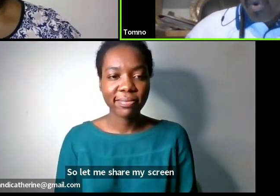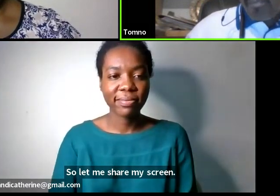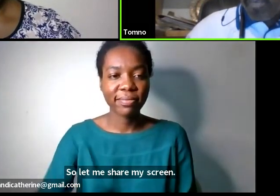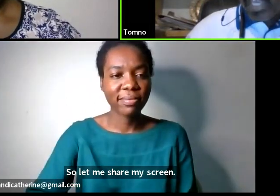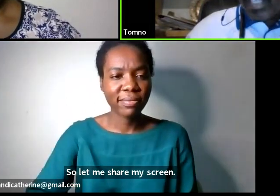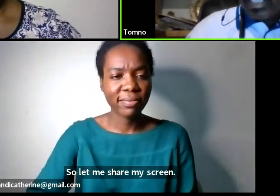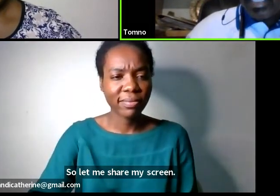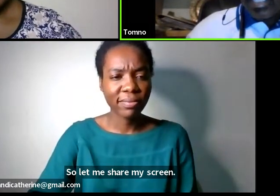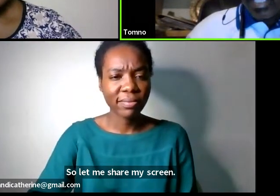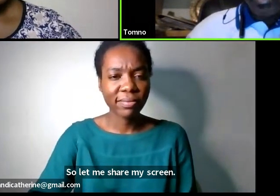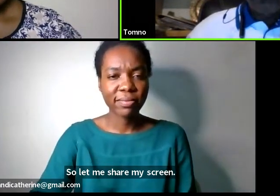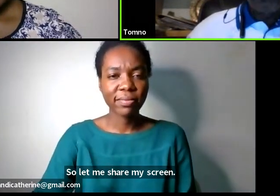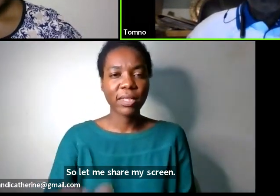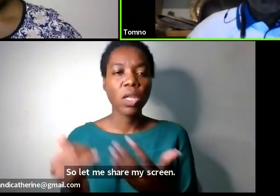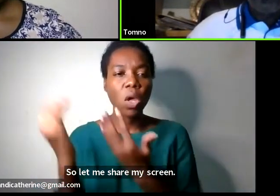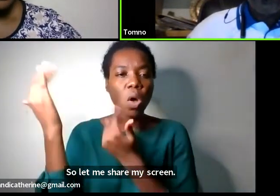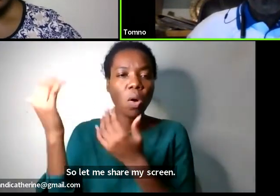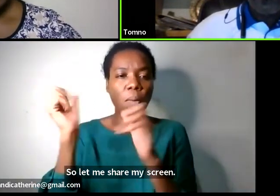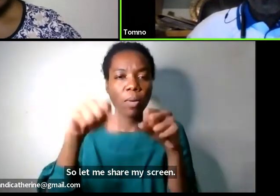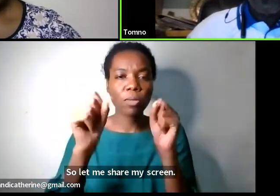I hope we can see it. Can we?